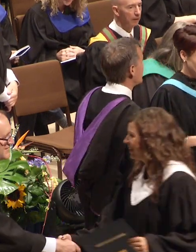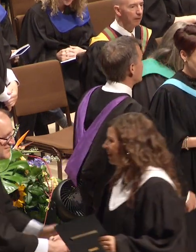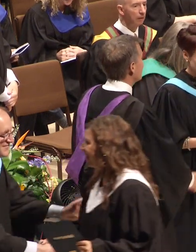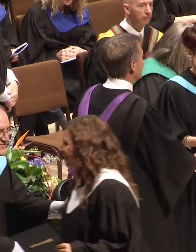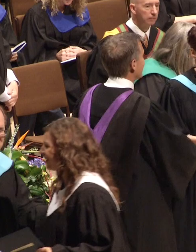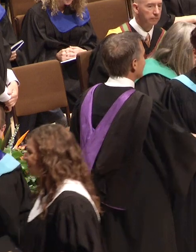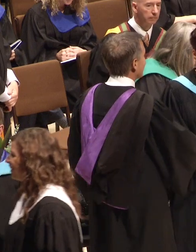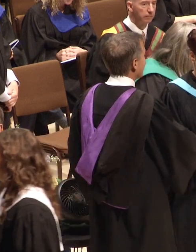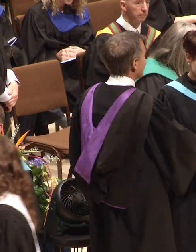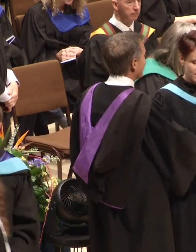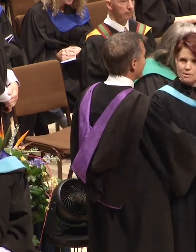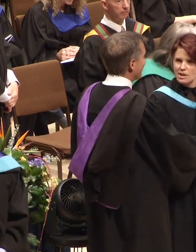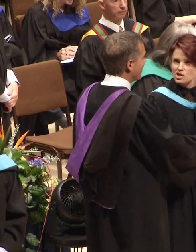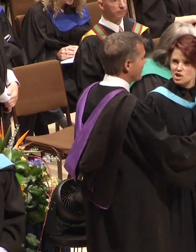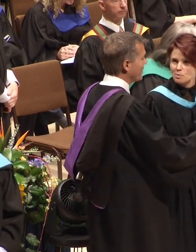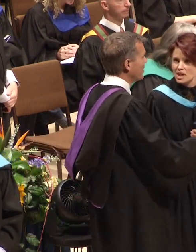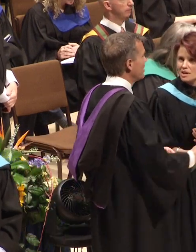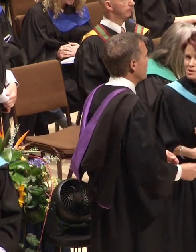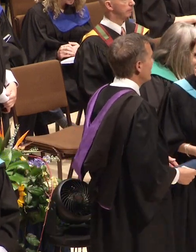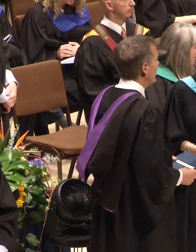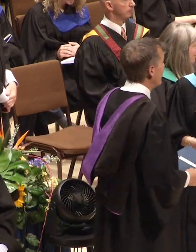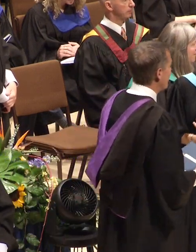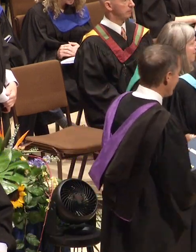Jillian Devereaux with honors.